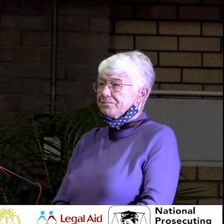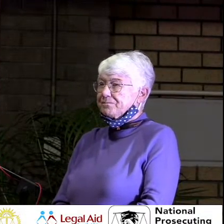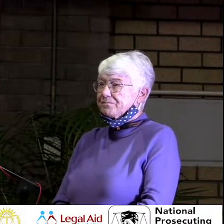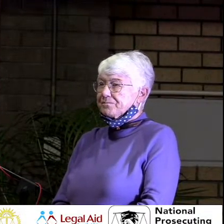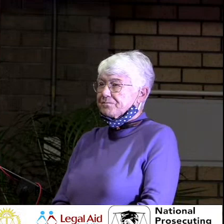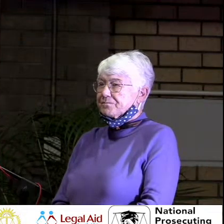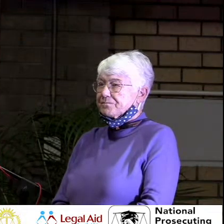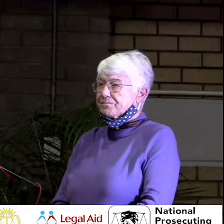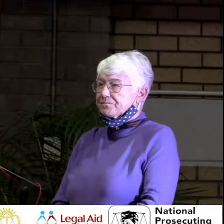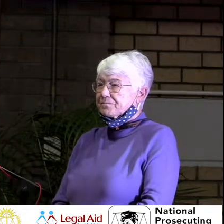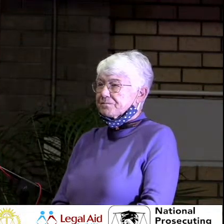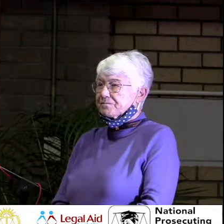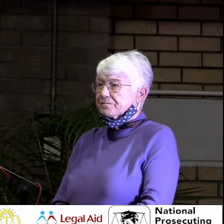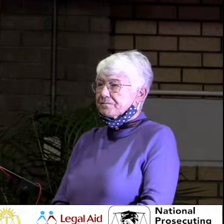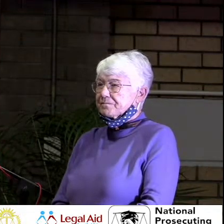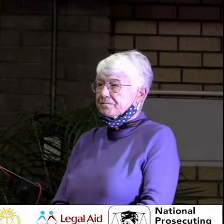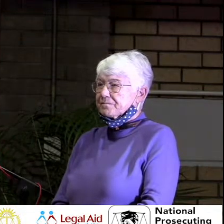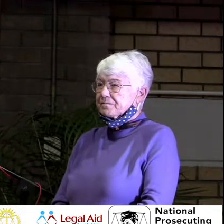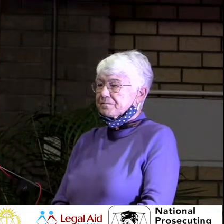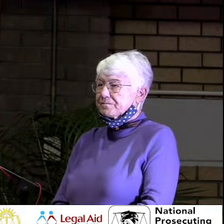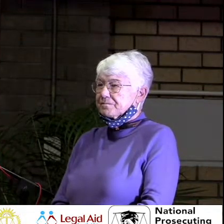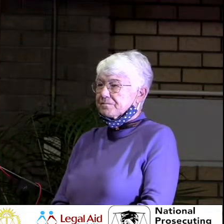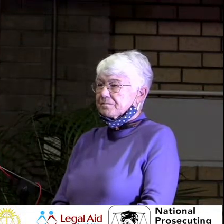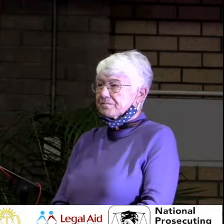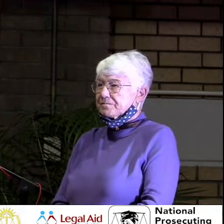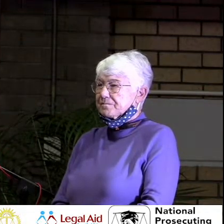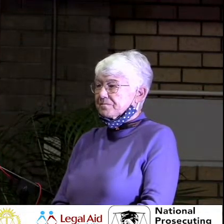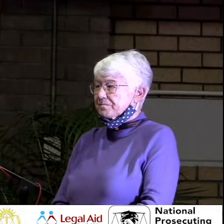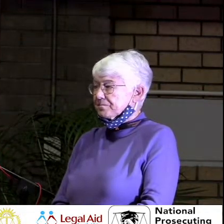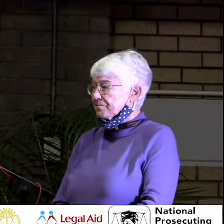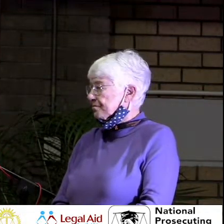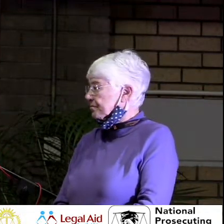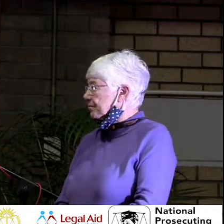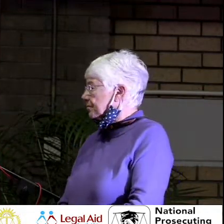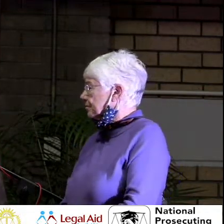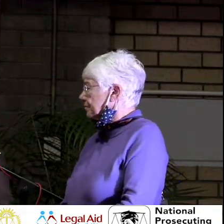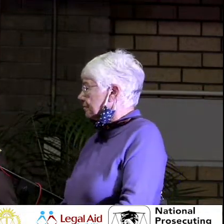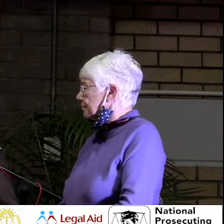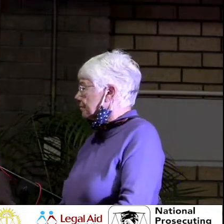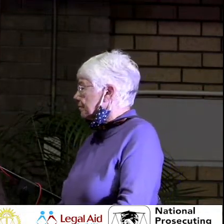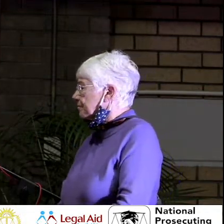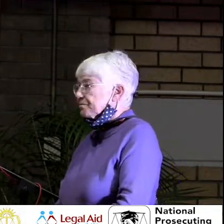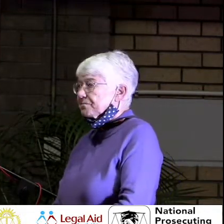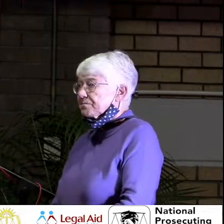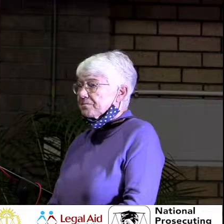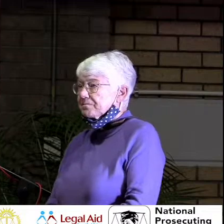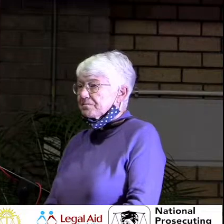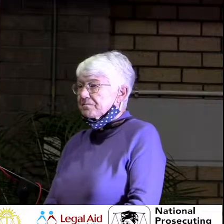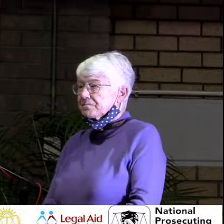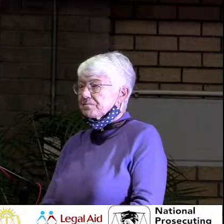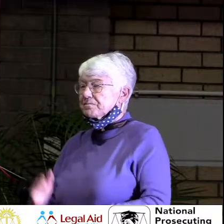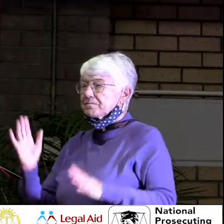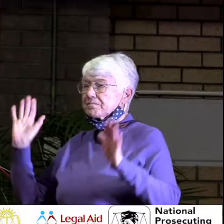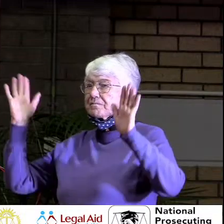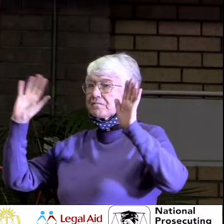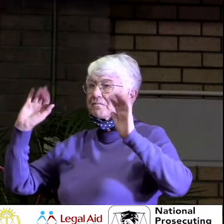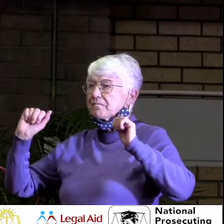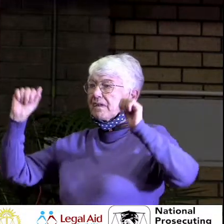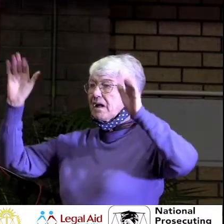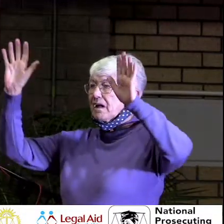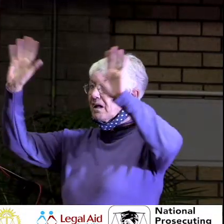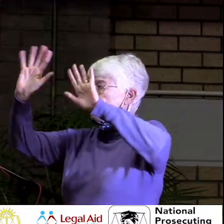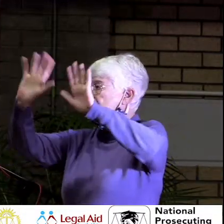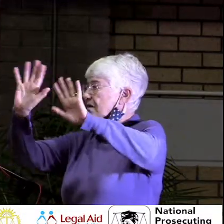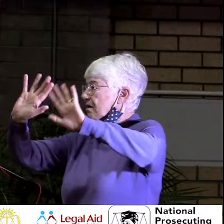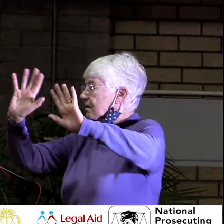Yes, thank you very much for that. Just wrap it up. Okay. Hello. We've sent the